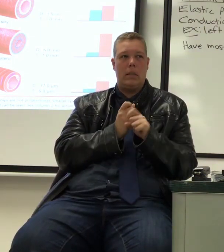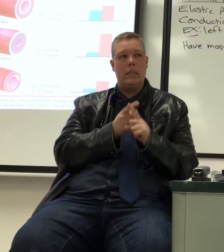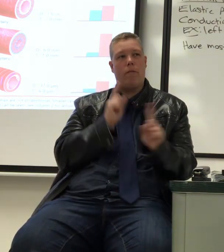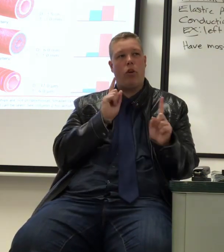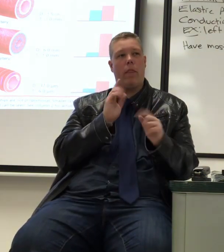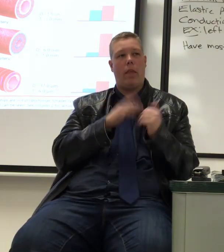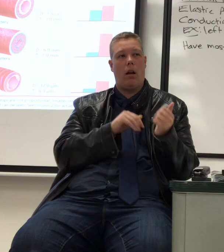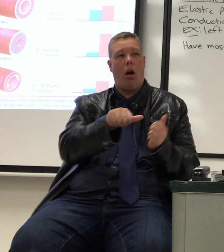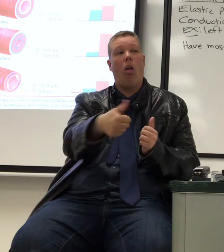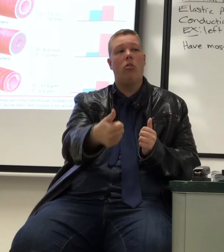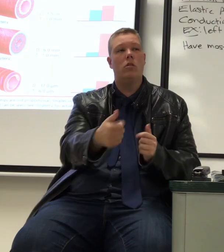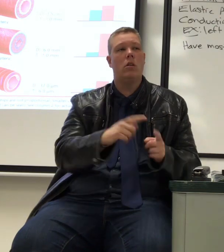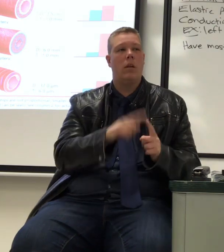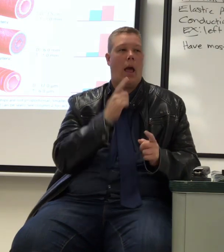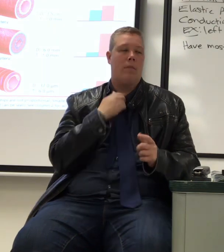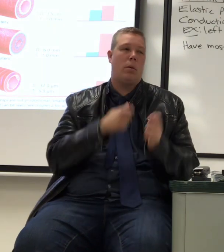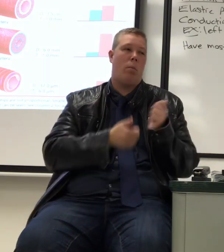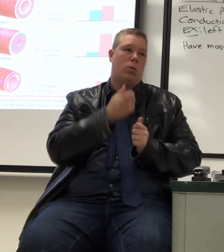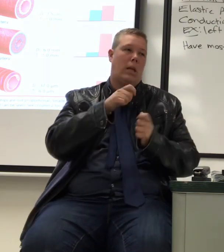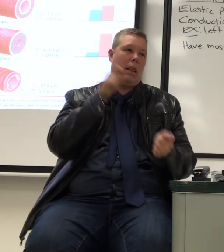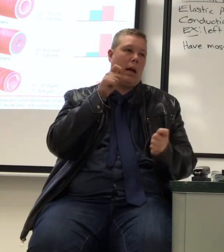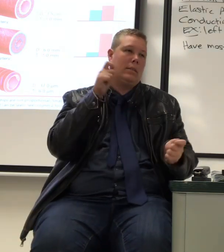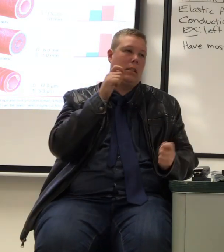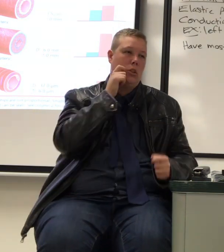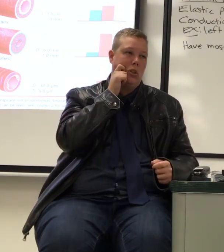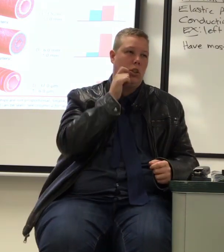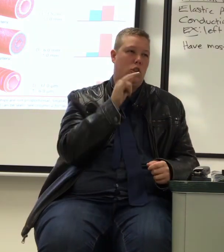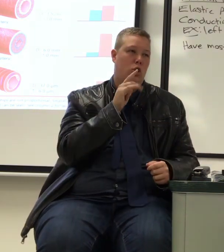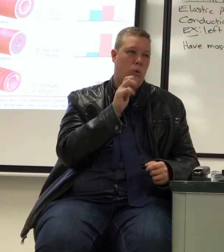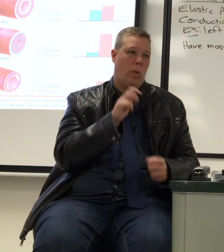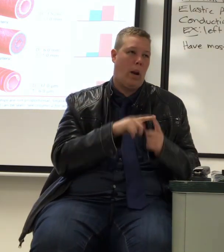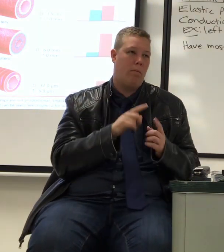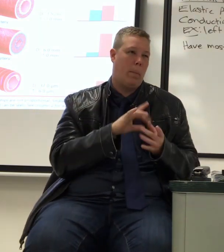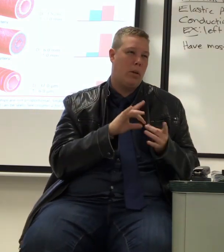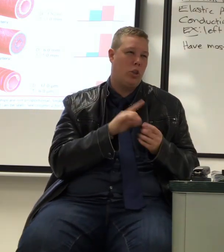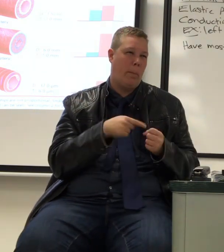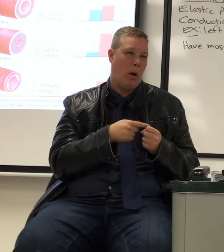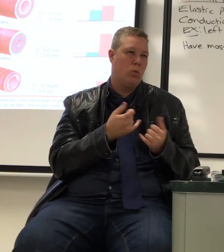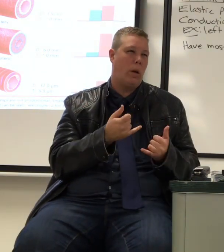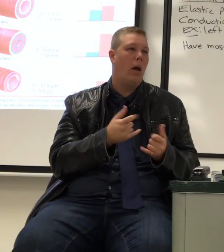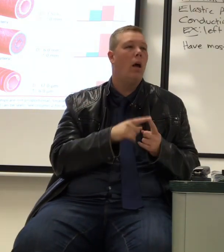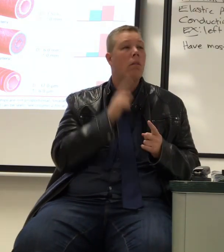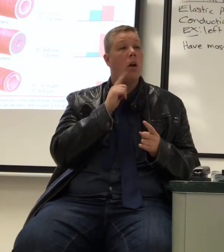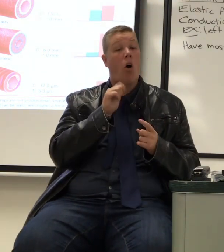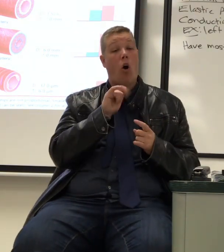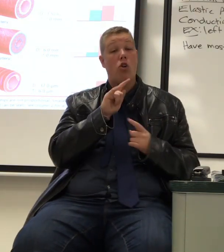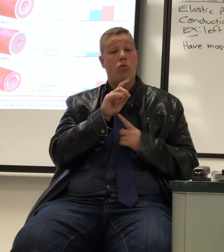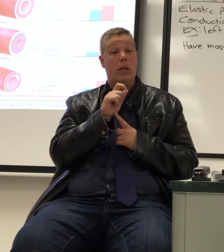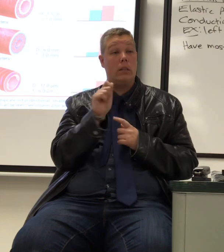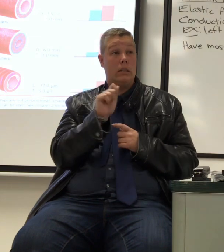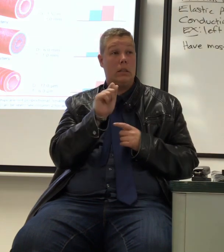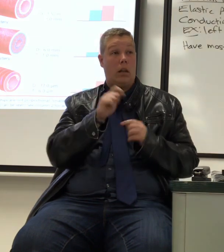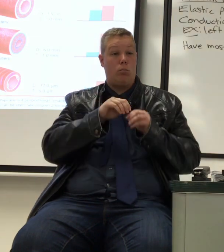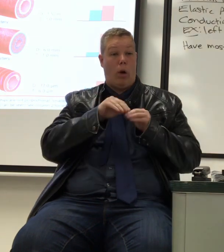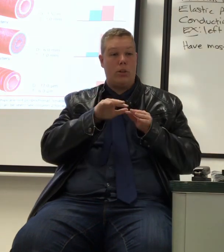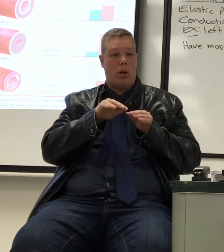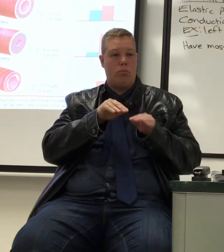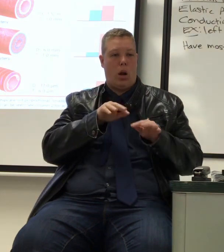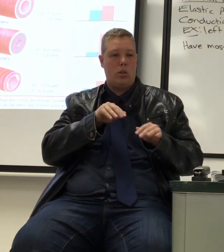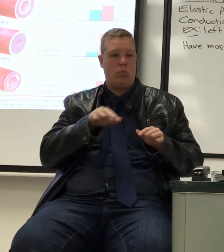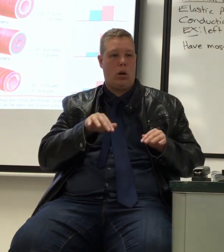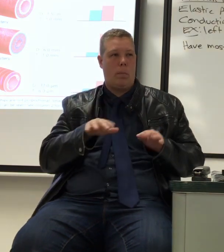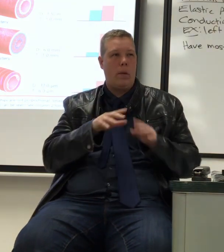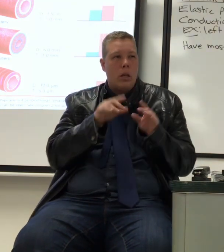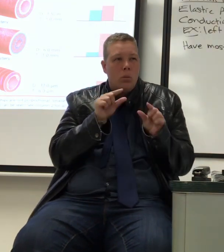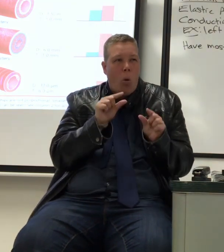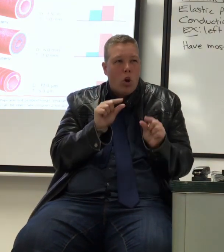most elastic tissue that provides that elastic recall I've been mentioning today. Then as arteries branch out, they get smaller and smaller. And